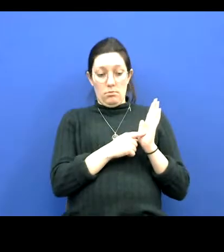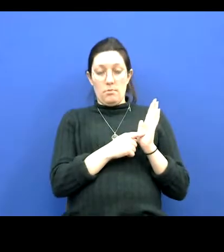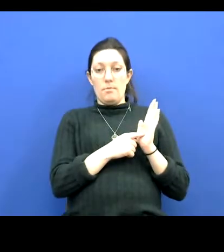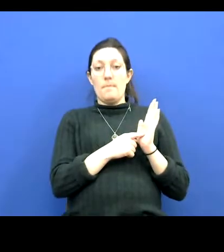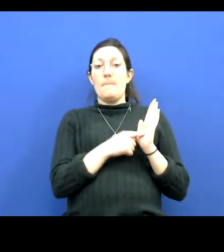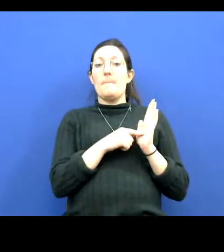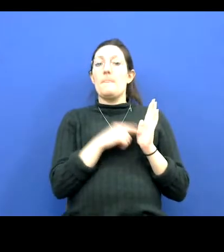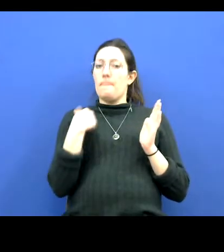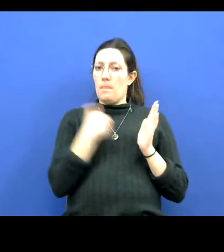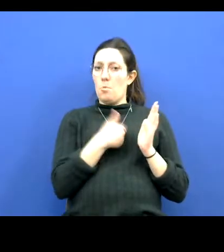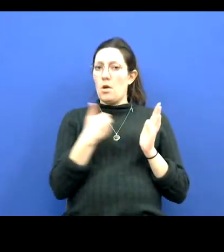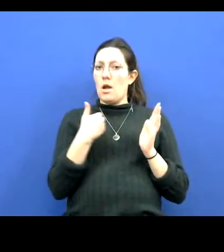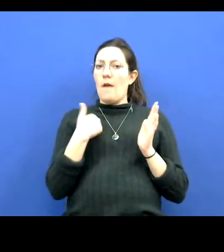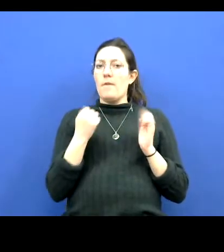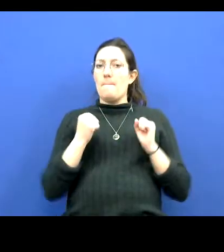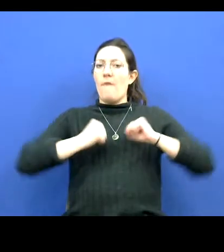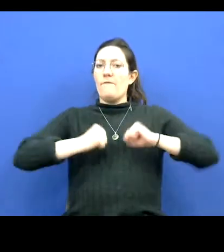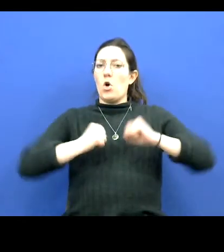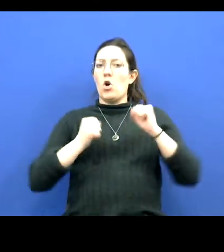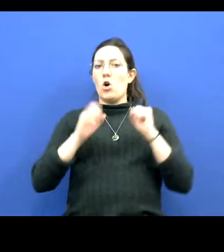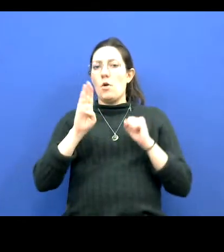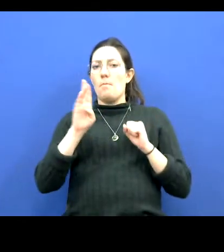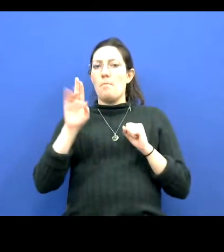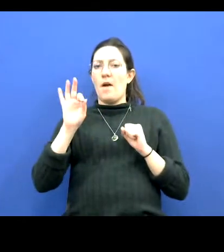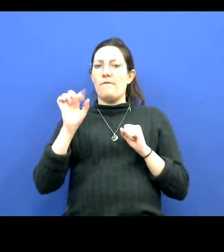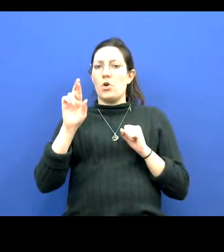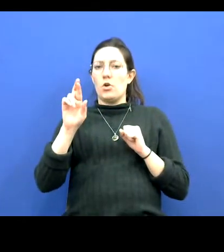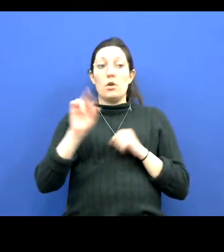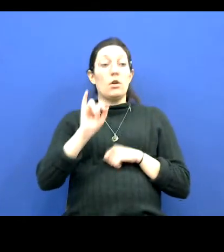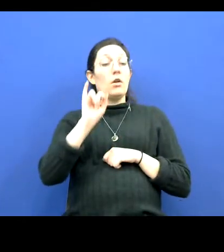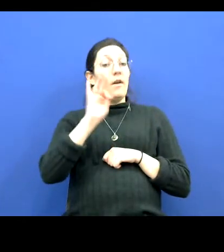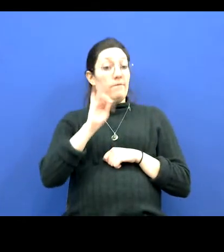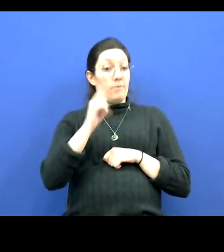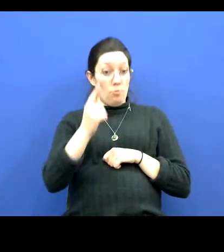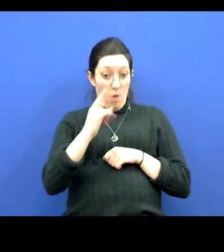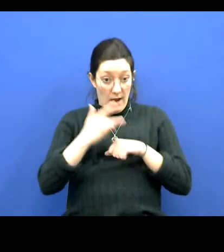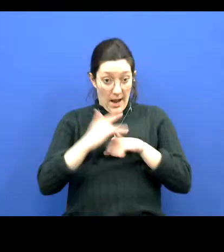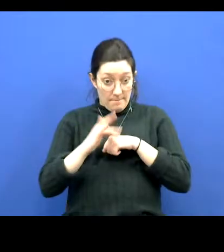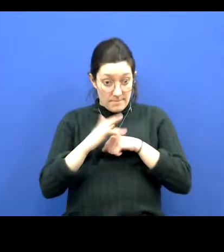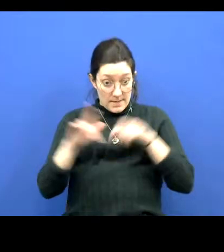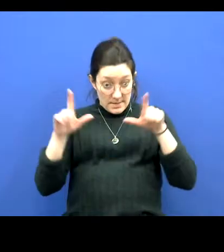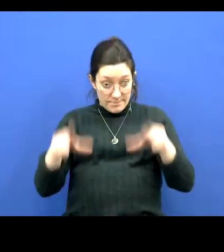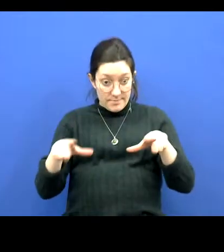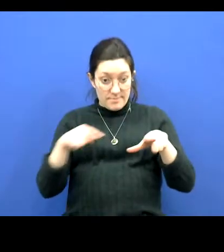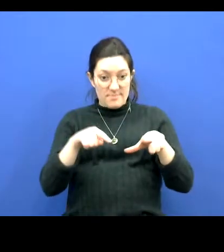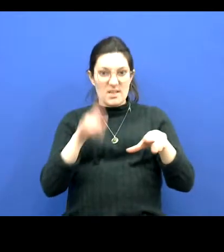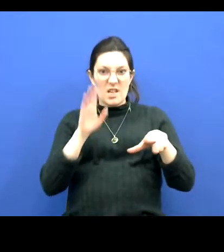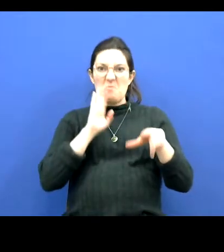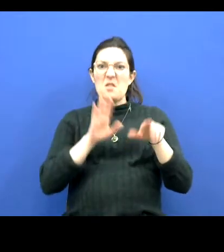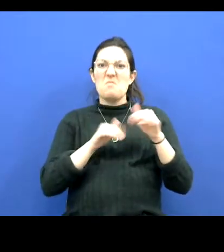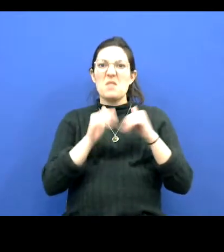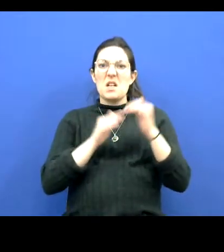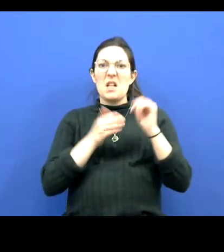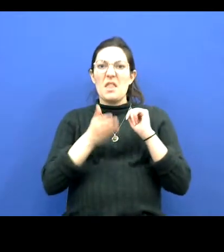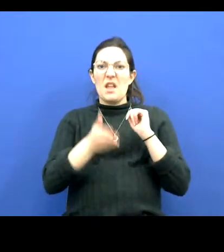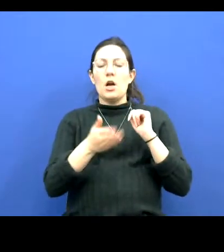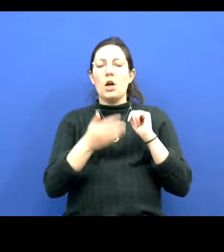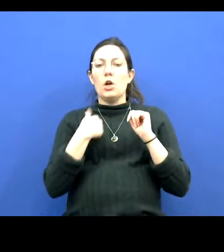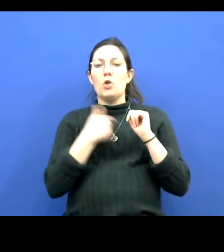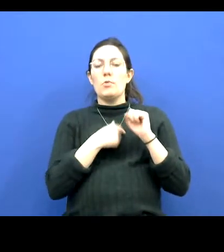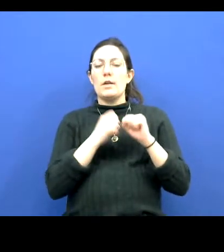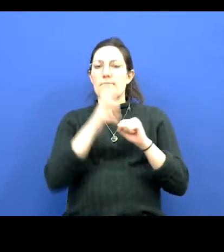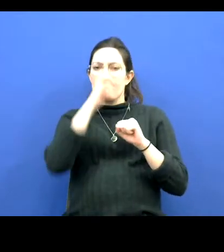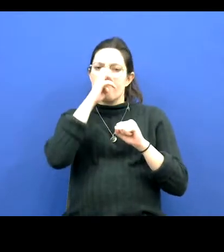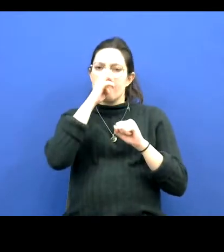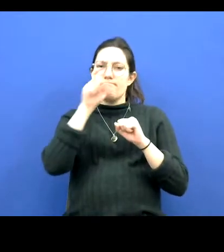we have buffering when there's an empty parcel that's going to then be developed. We instituted buffering. It's one thing